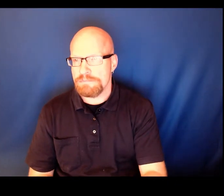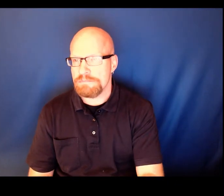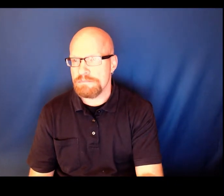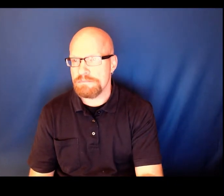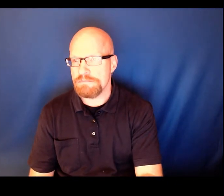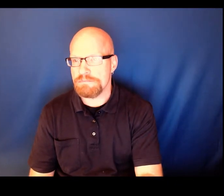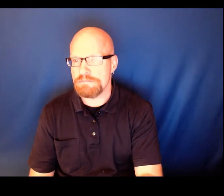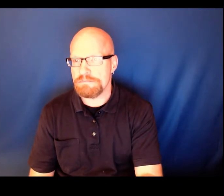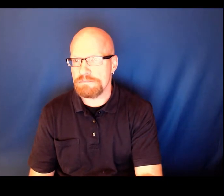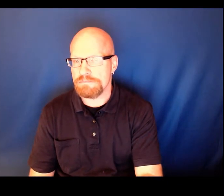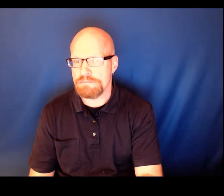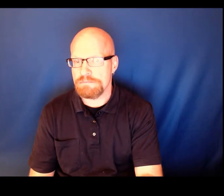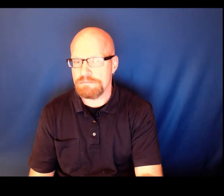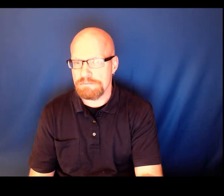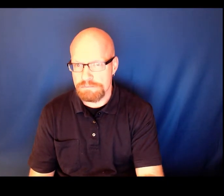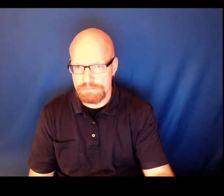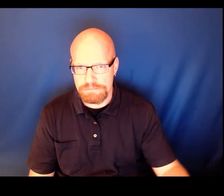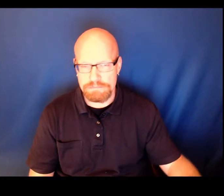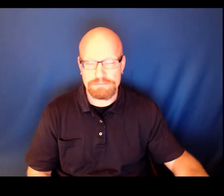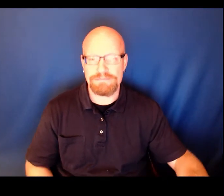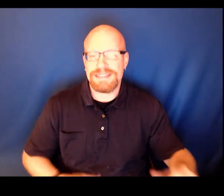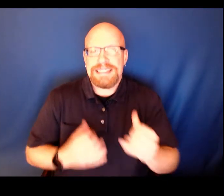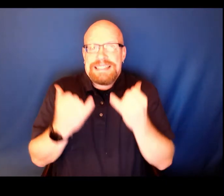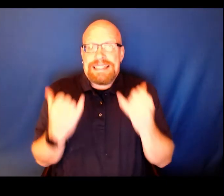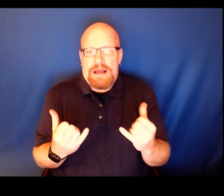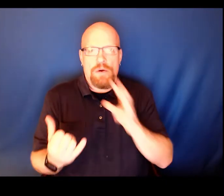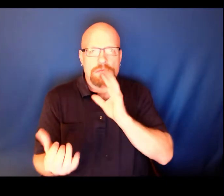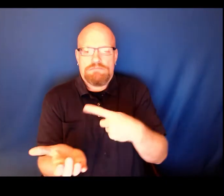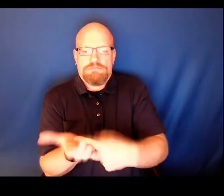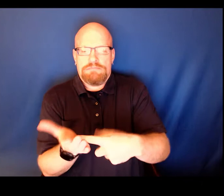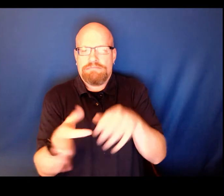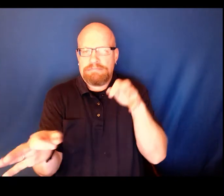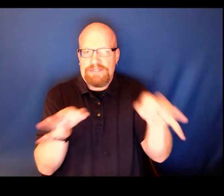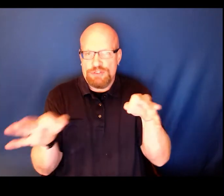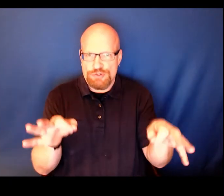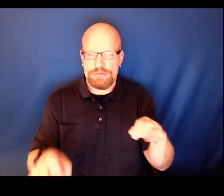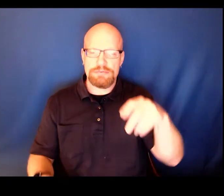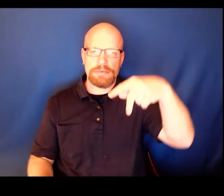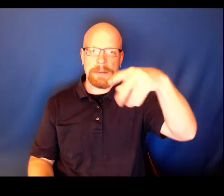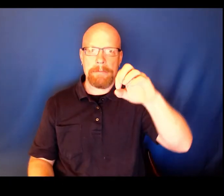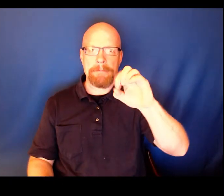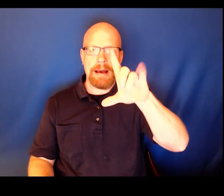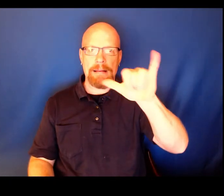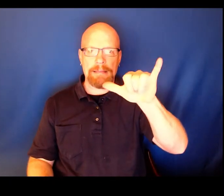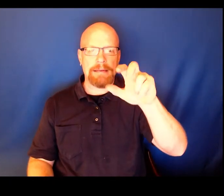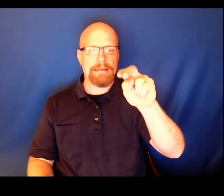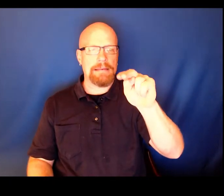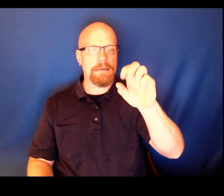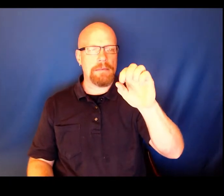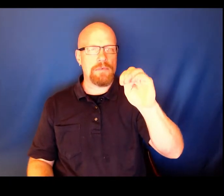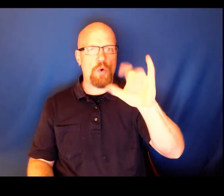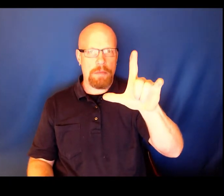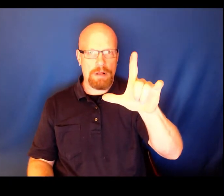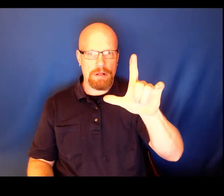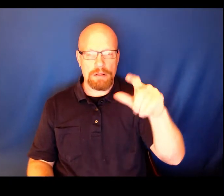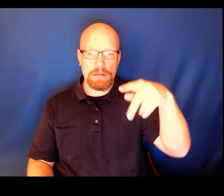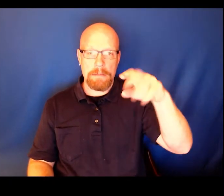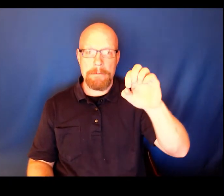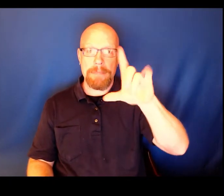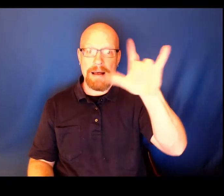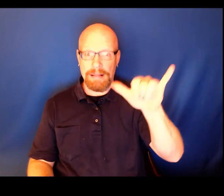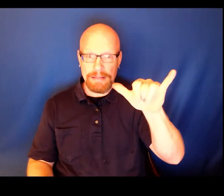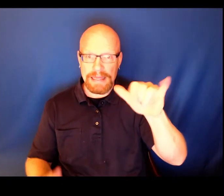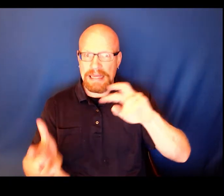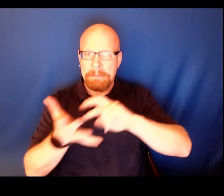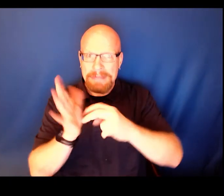7. Just understand they all mean the same thing and be flexible. Now we're going to talk about definitions, how